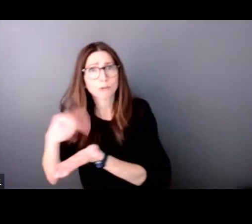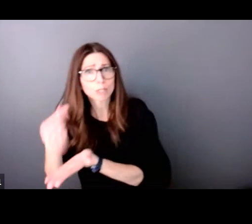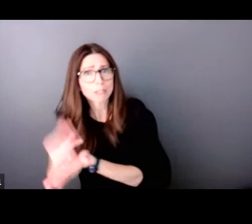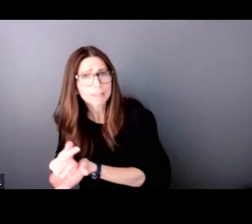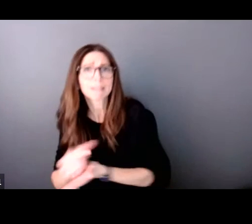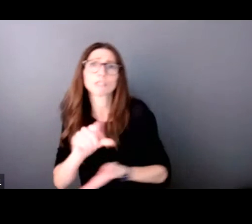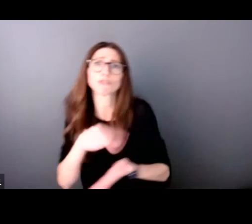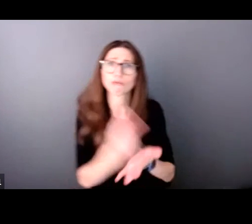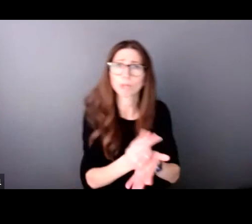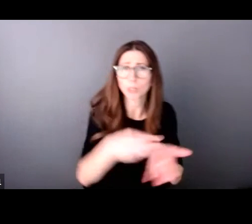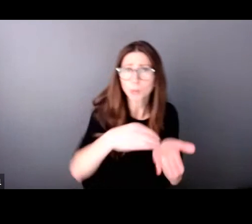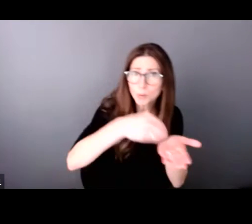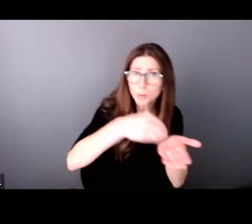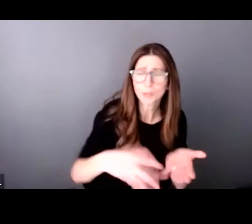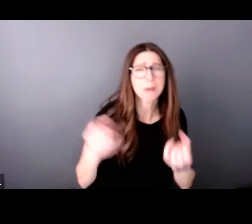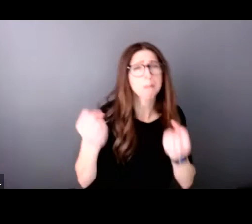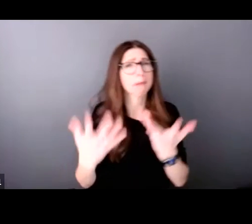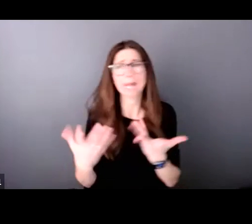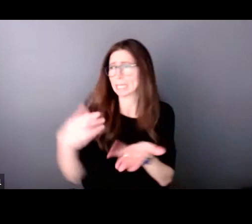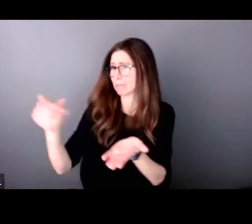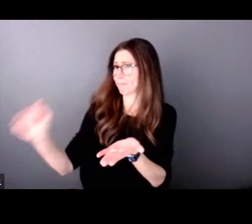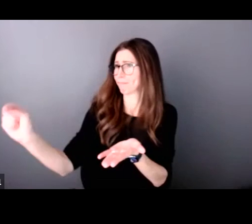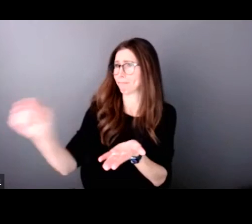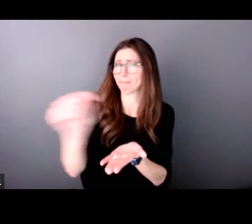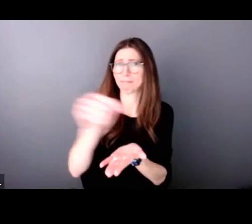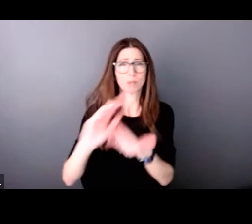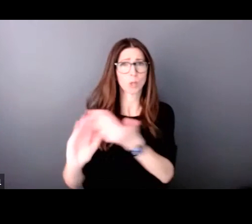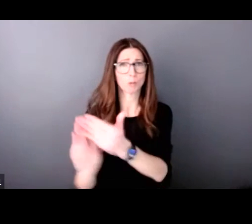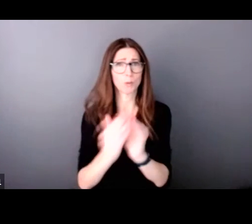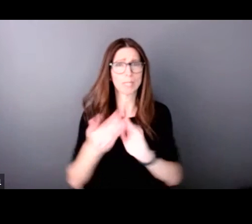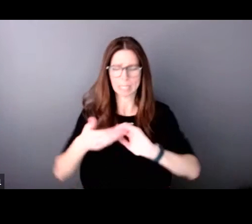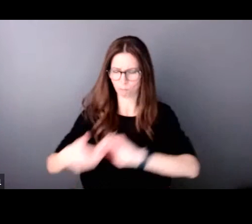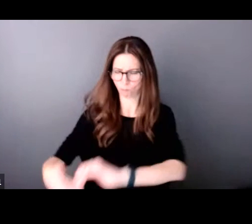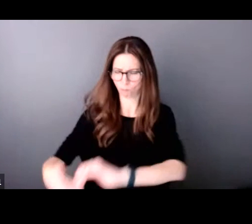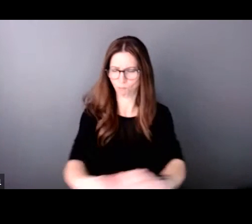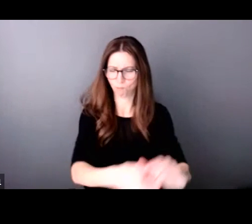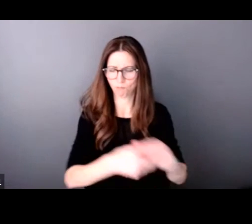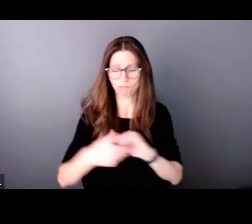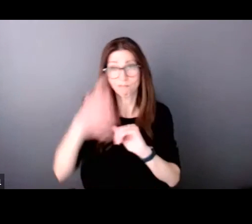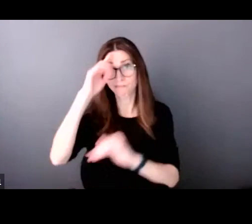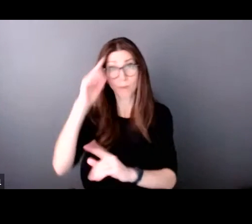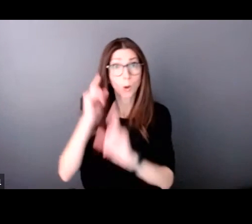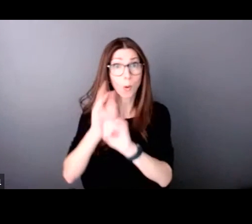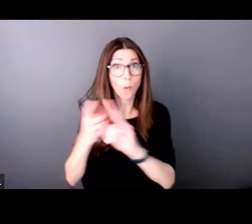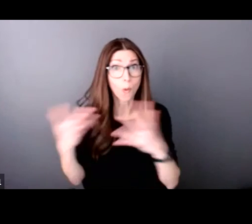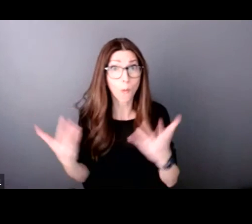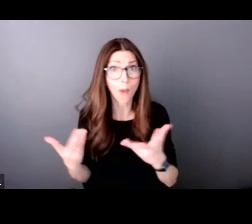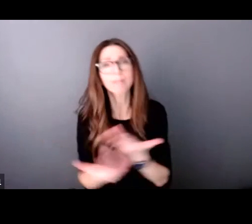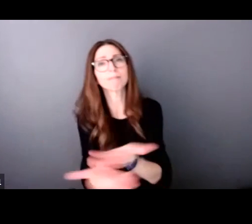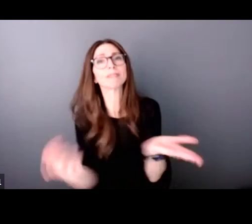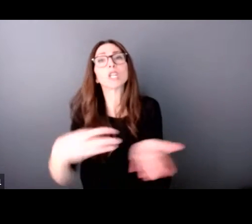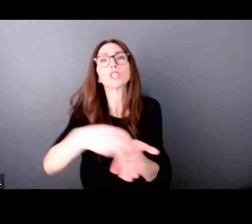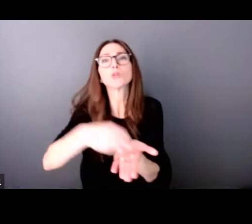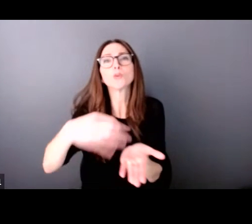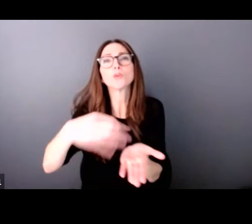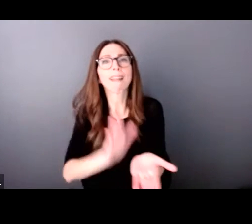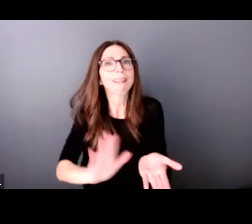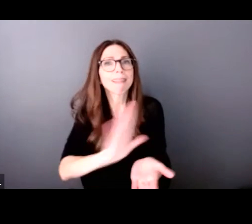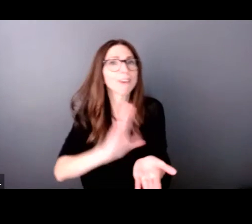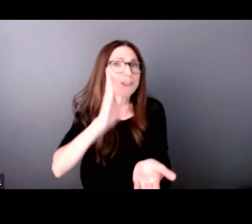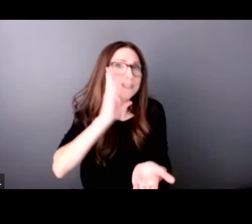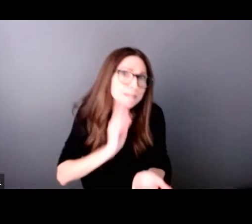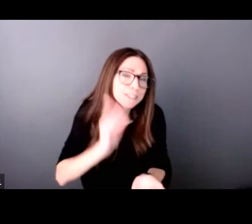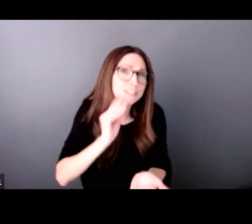communities on the improvement of teaching for the express purpose of improving students' learning. For many of us at